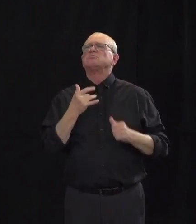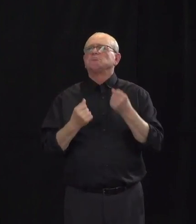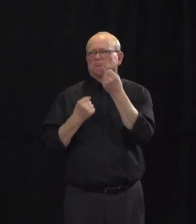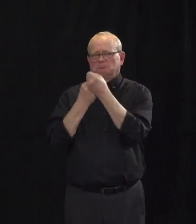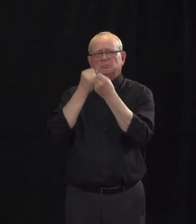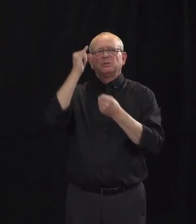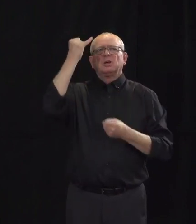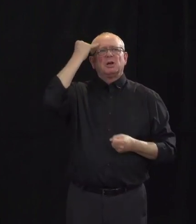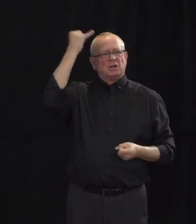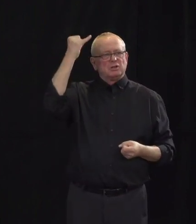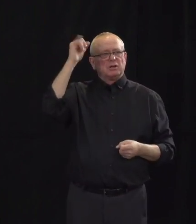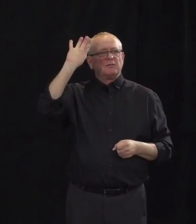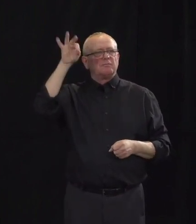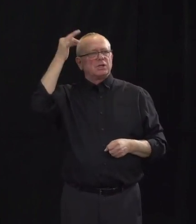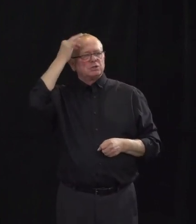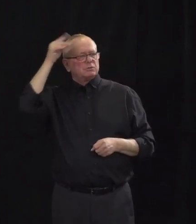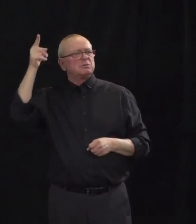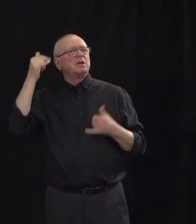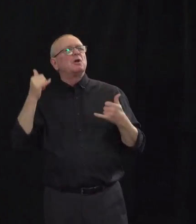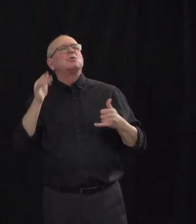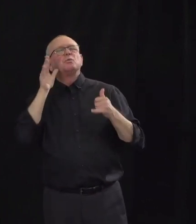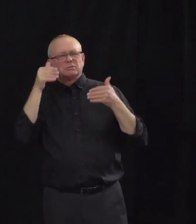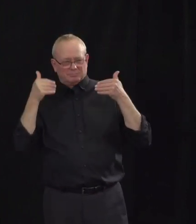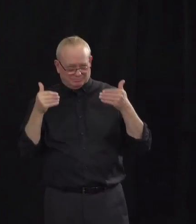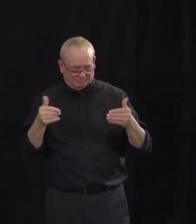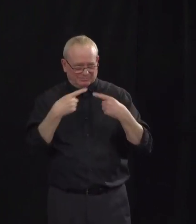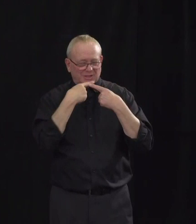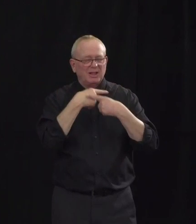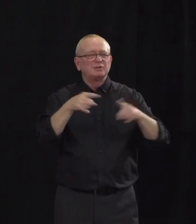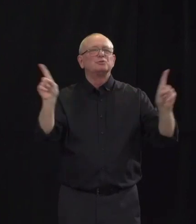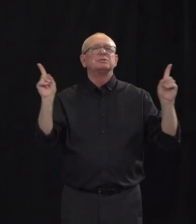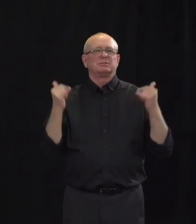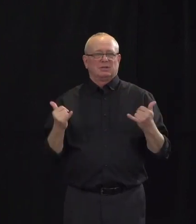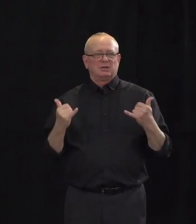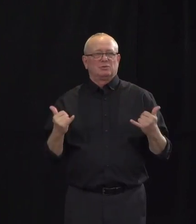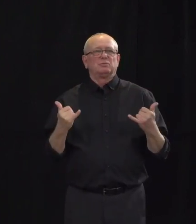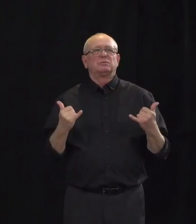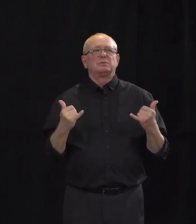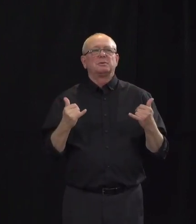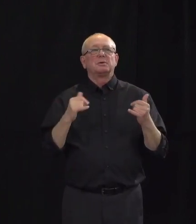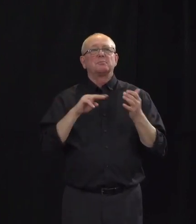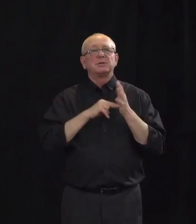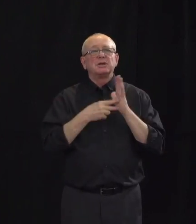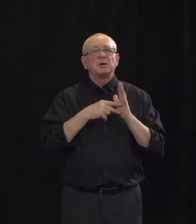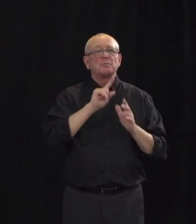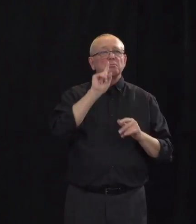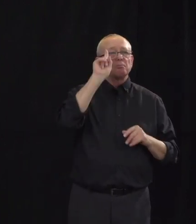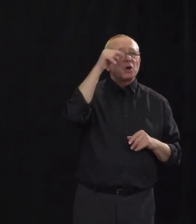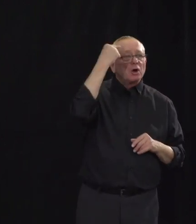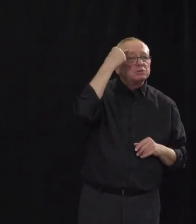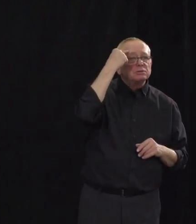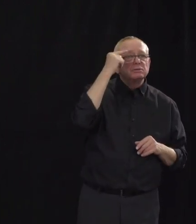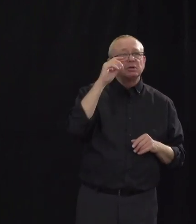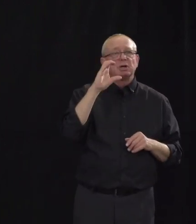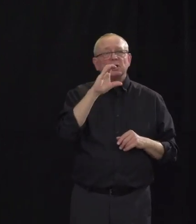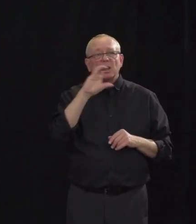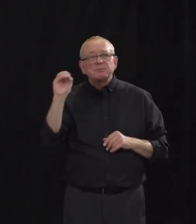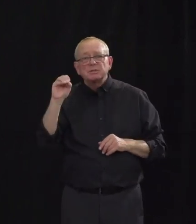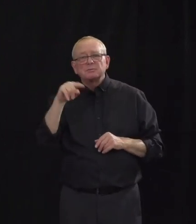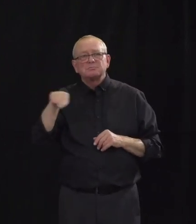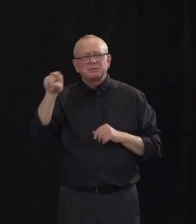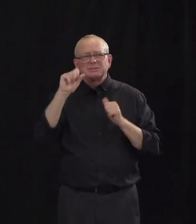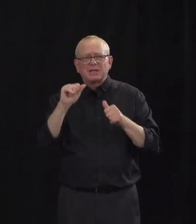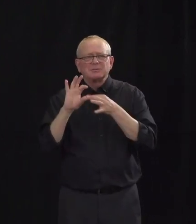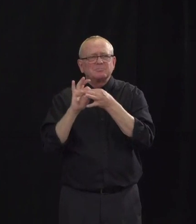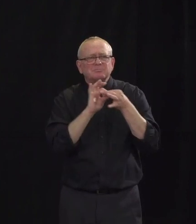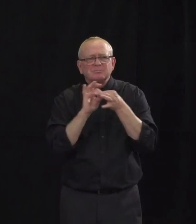businesses, small and medium-sized employers, to keep a connection with their employees during this challenging time, which will allow